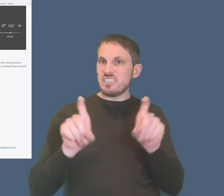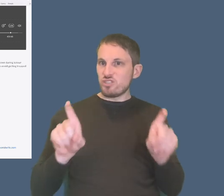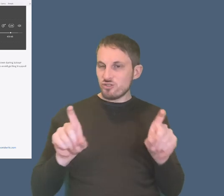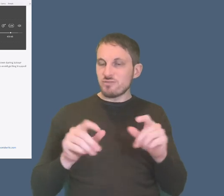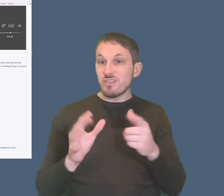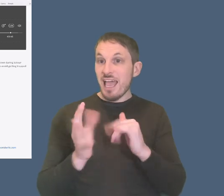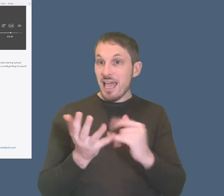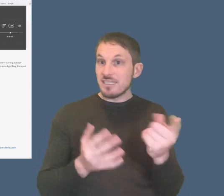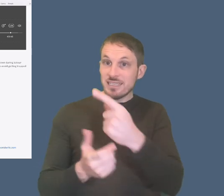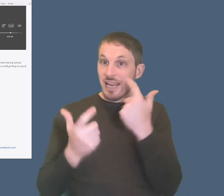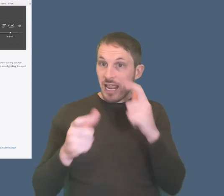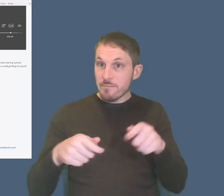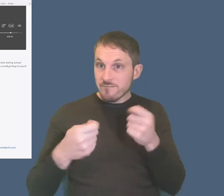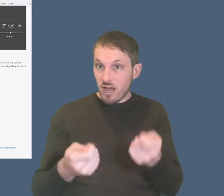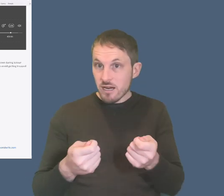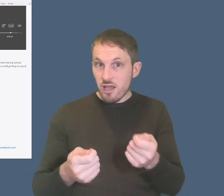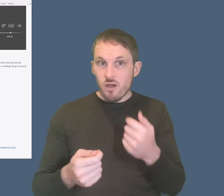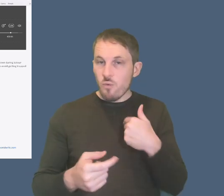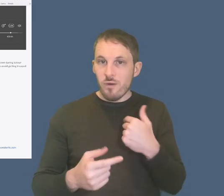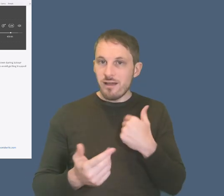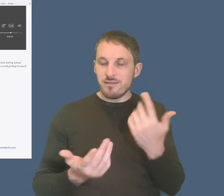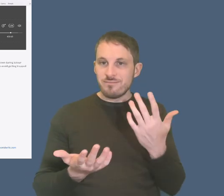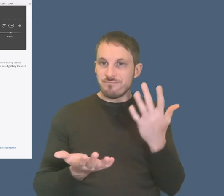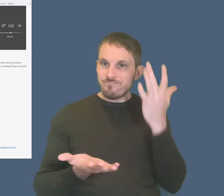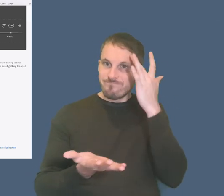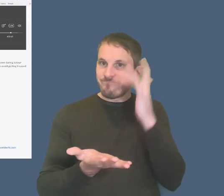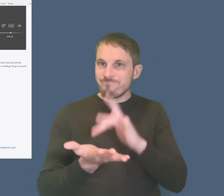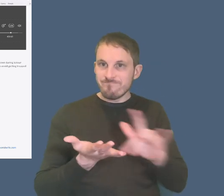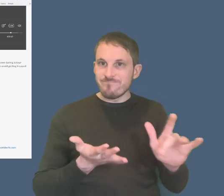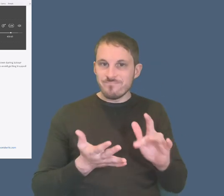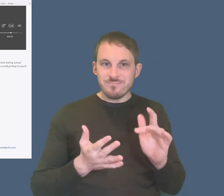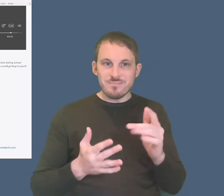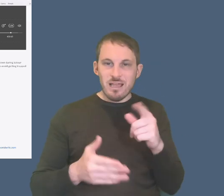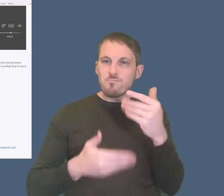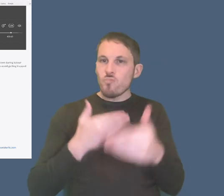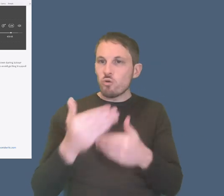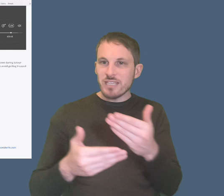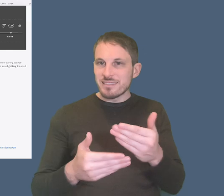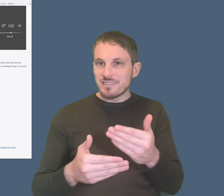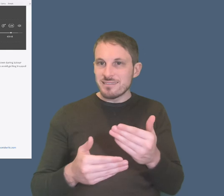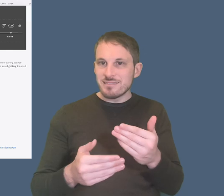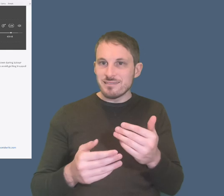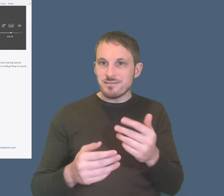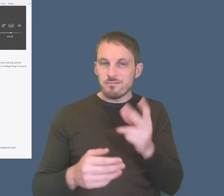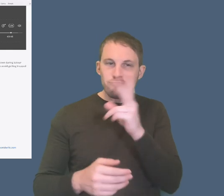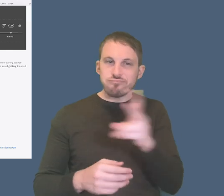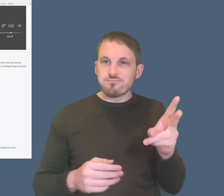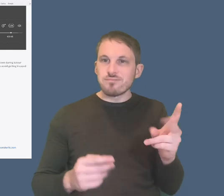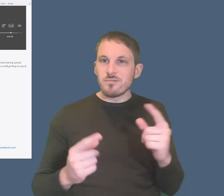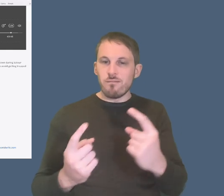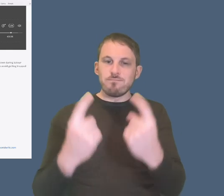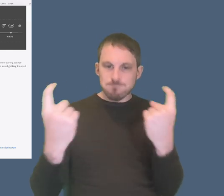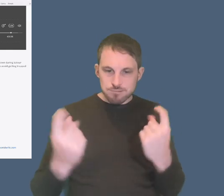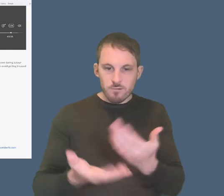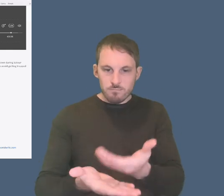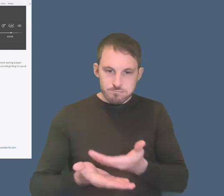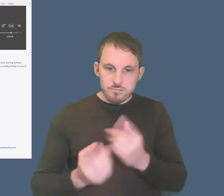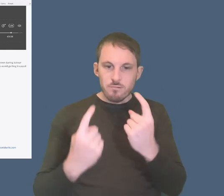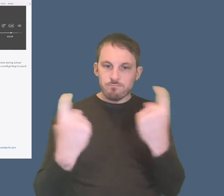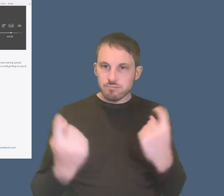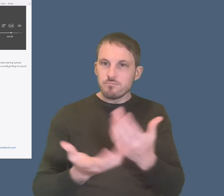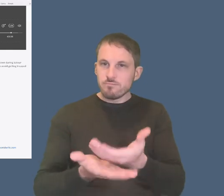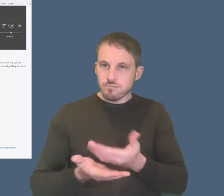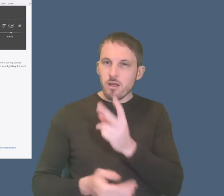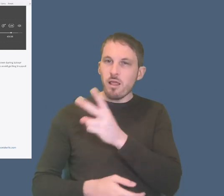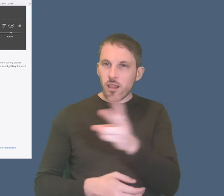we are very desensitized to the process of putting a woman in a lithotomy position, but don't underestimate the